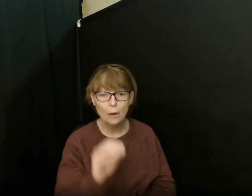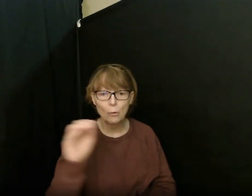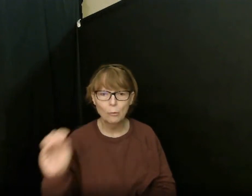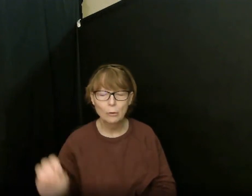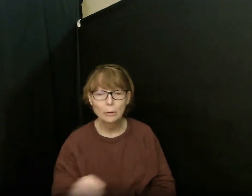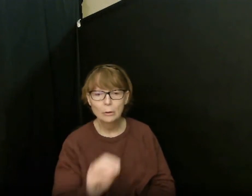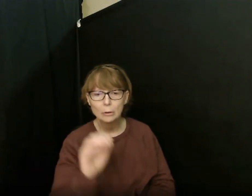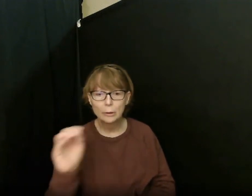so